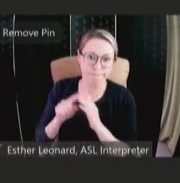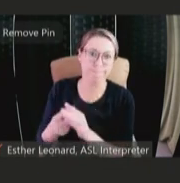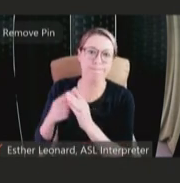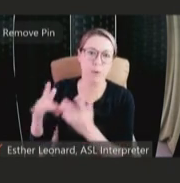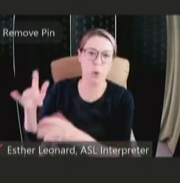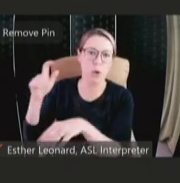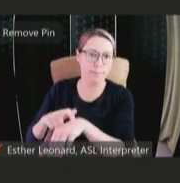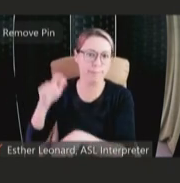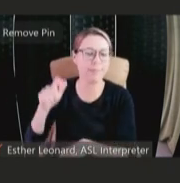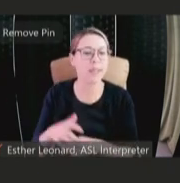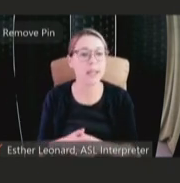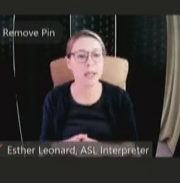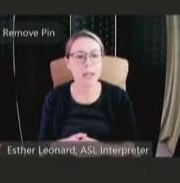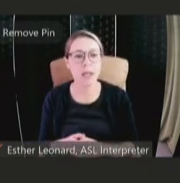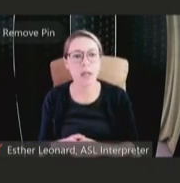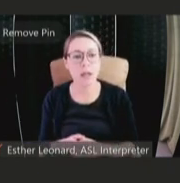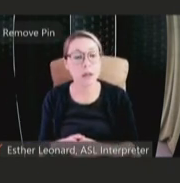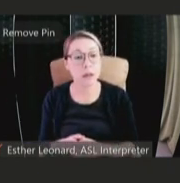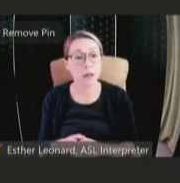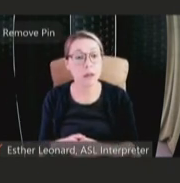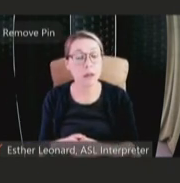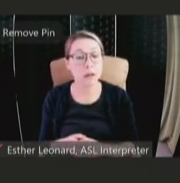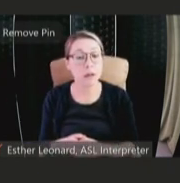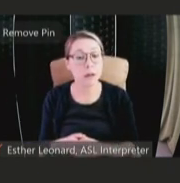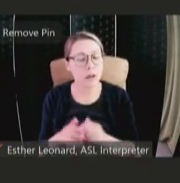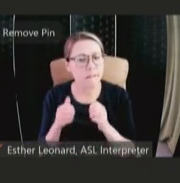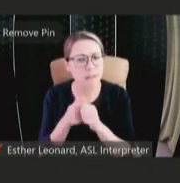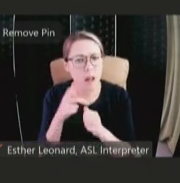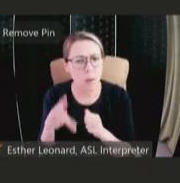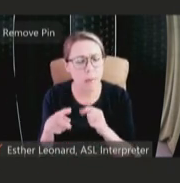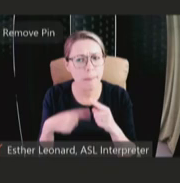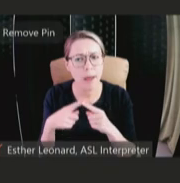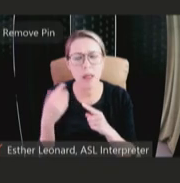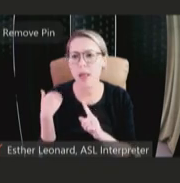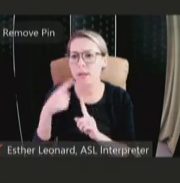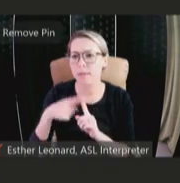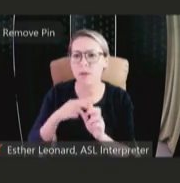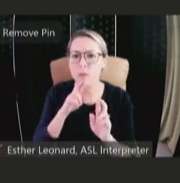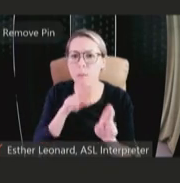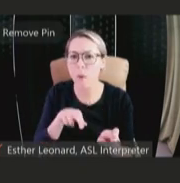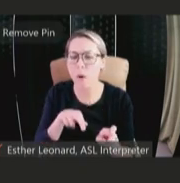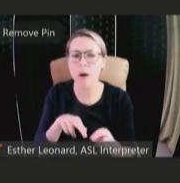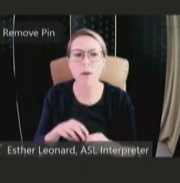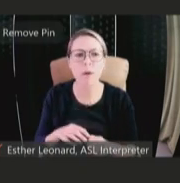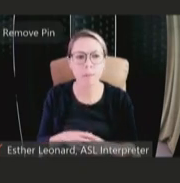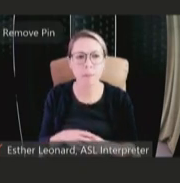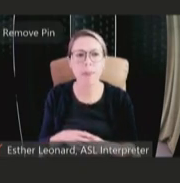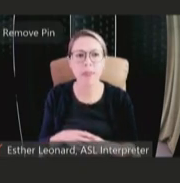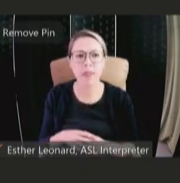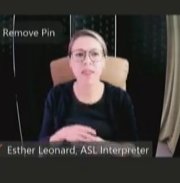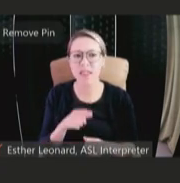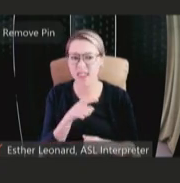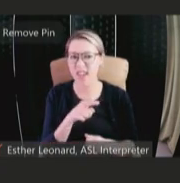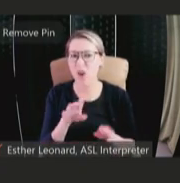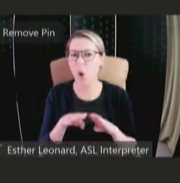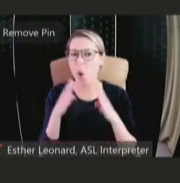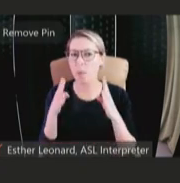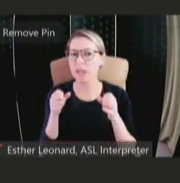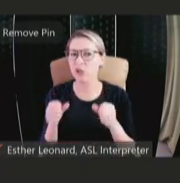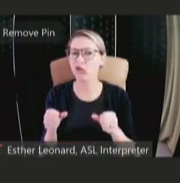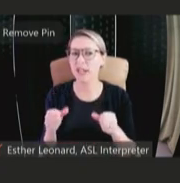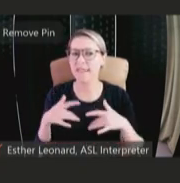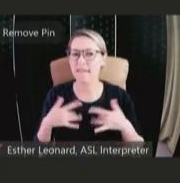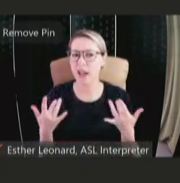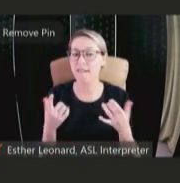I just quickly wanted to follow up on this from last month's report. The first of these Open Streets events took place last